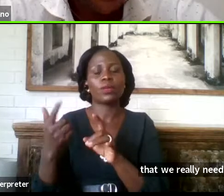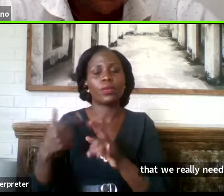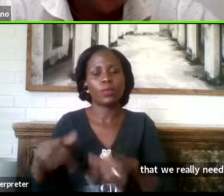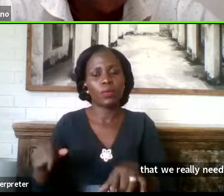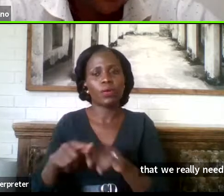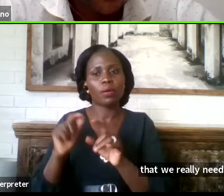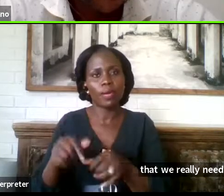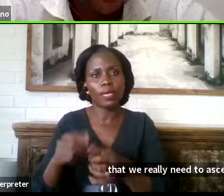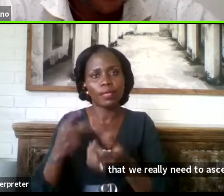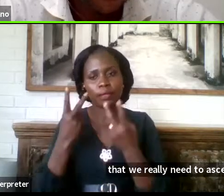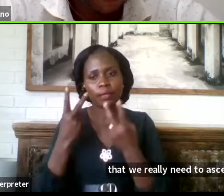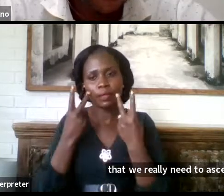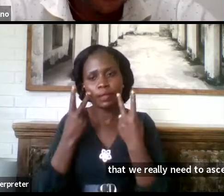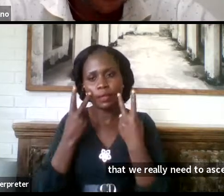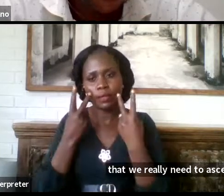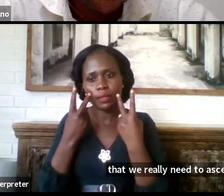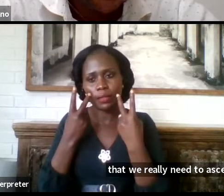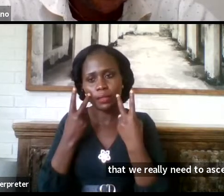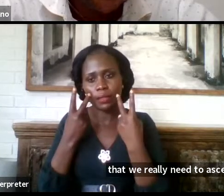costs are so high. That's